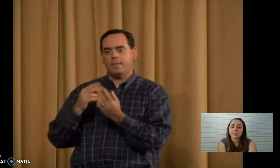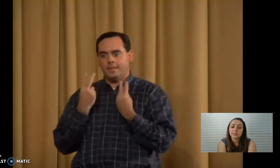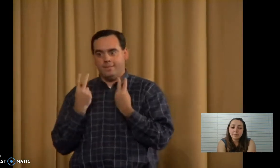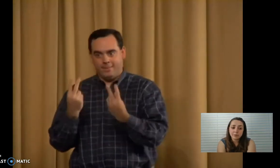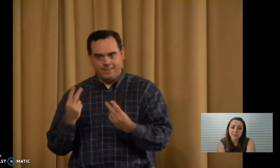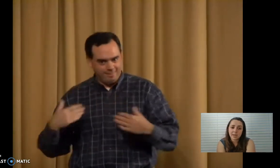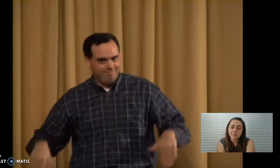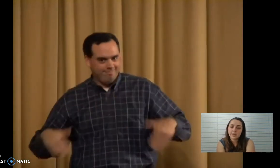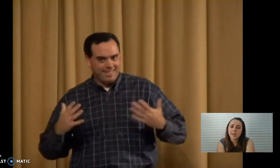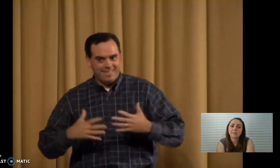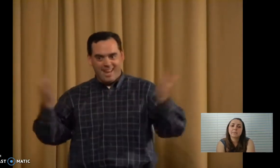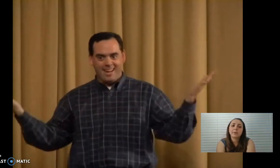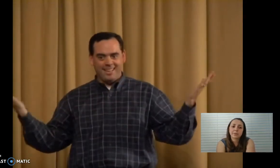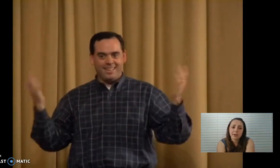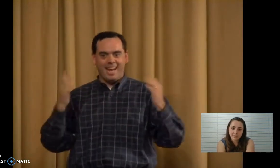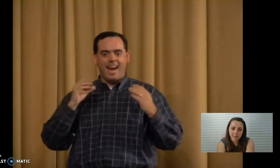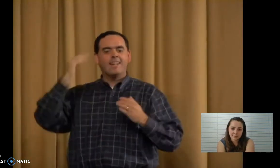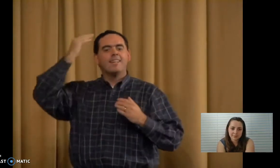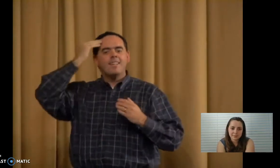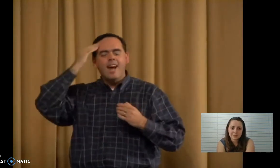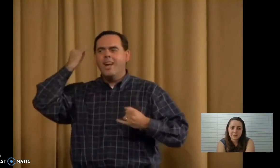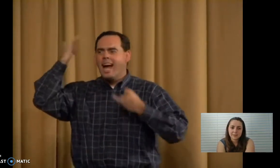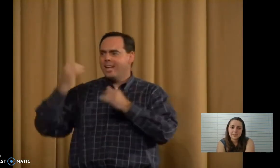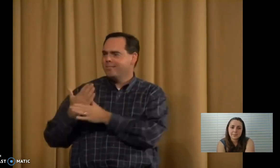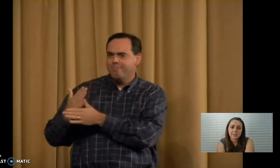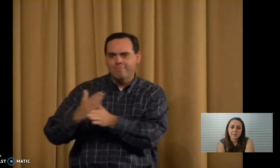when closed captions came, even more traffic happened.